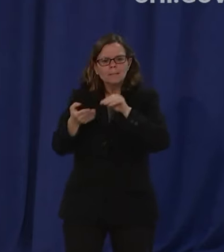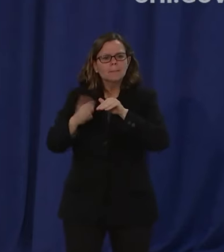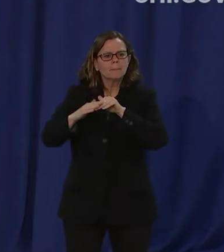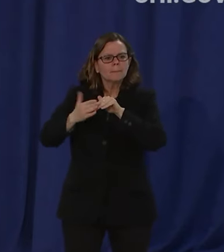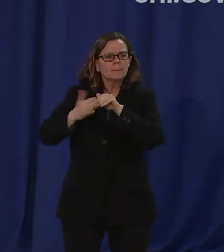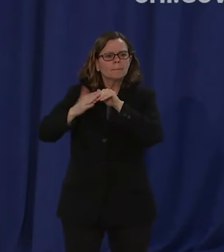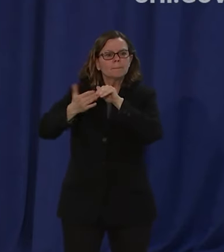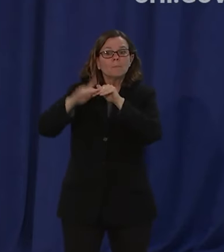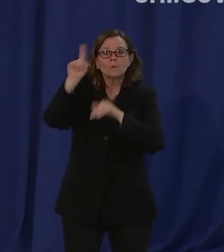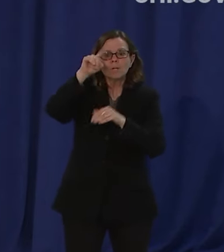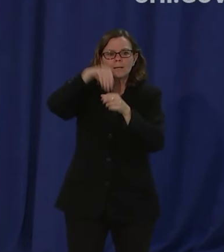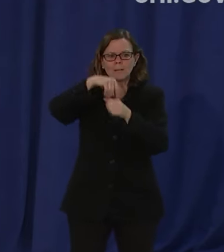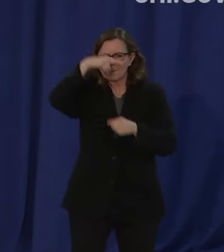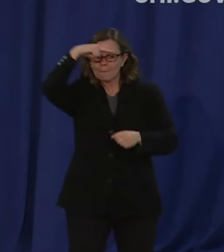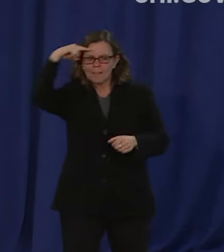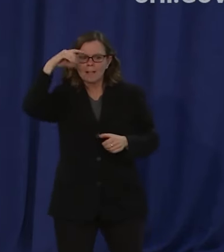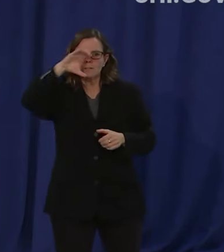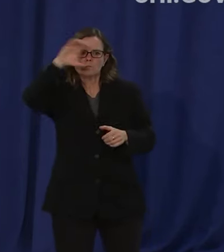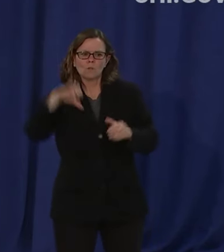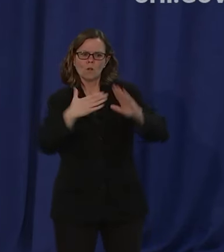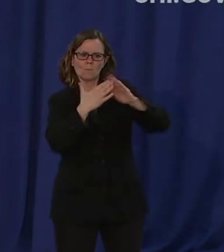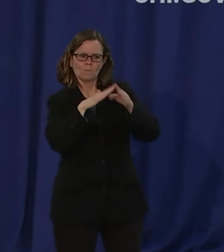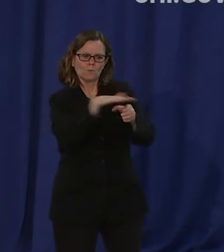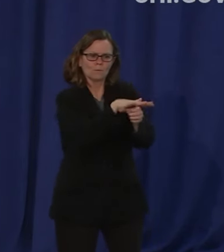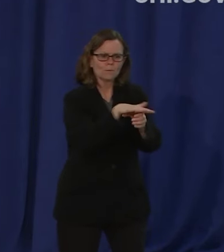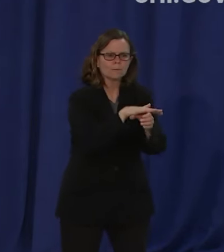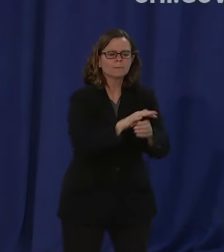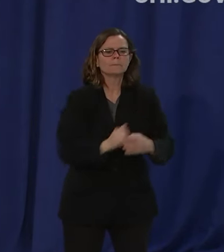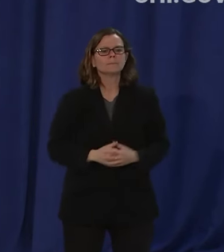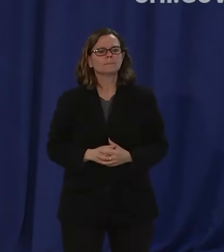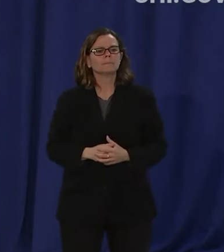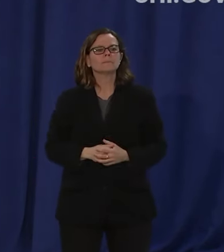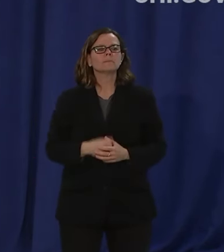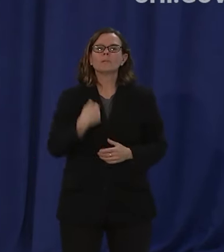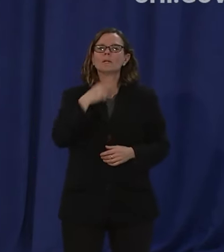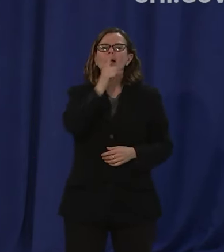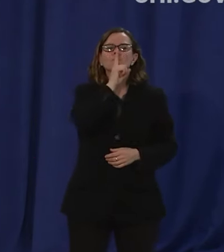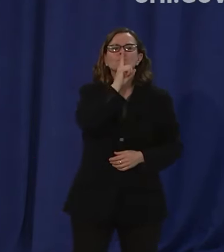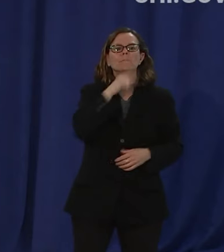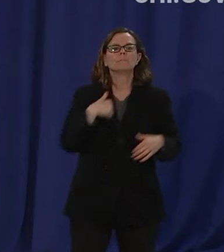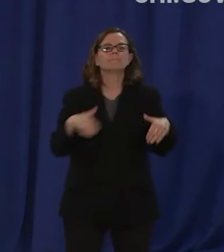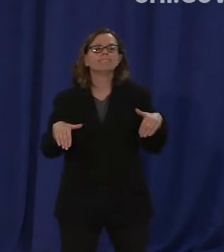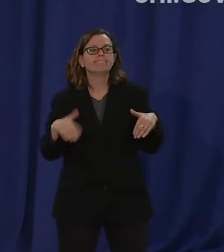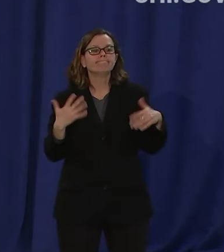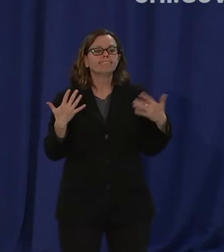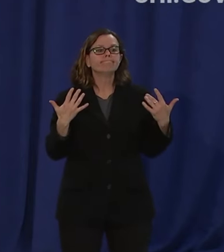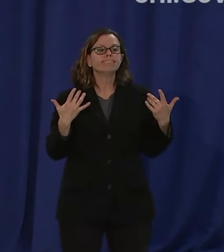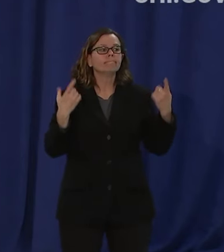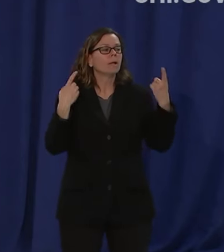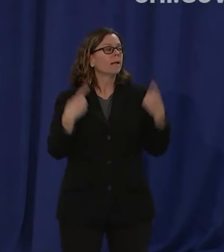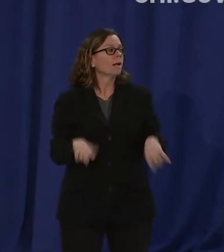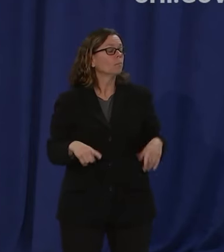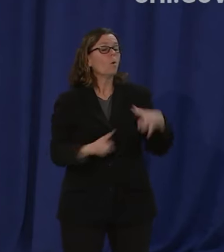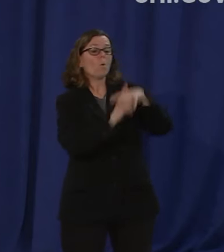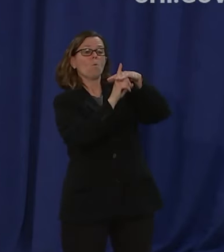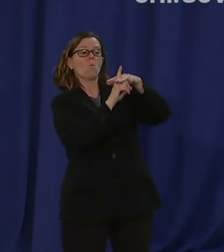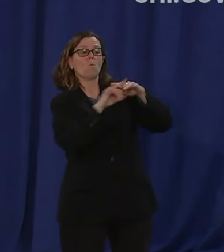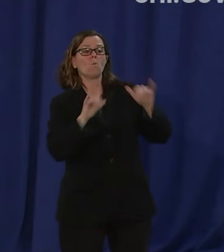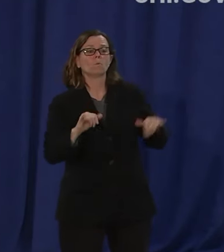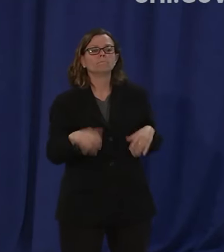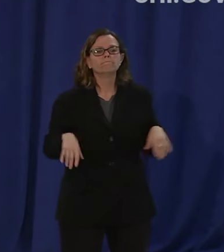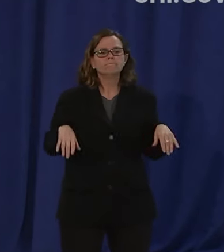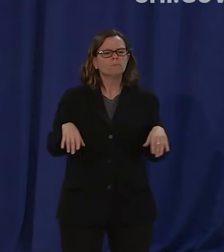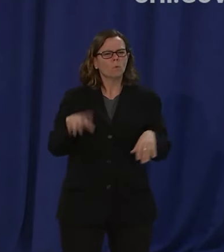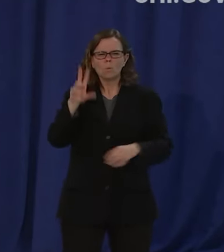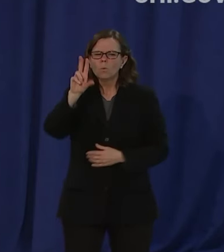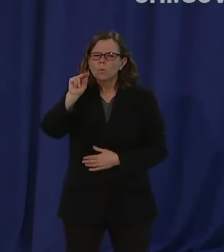isn't um sitting on its hands every single day myself and or dr arwadi our public health commissioner